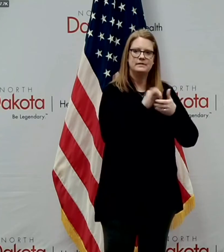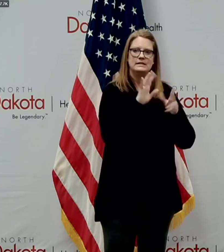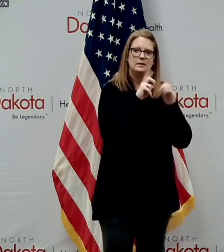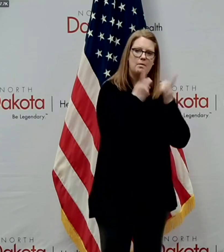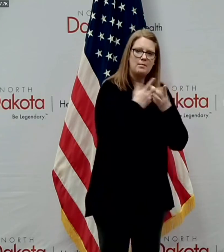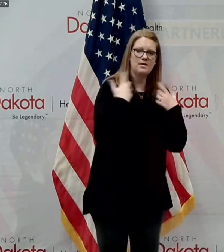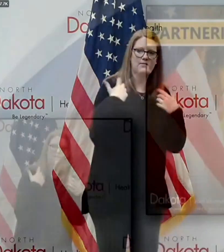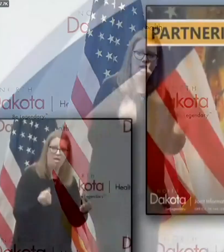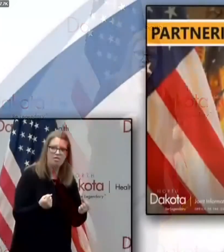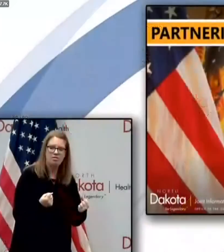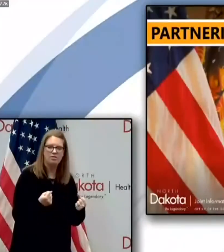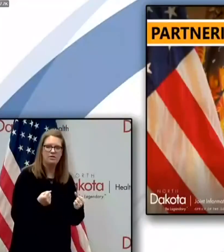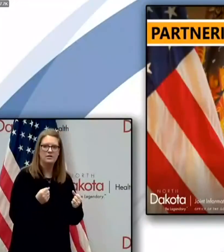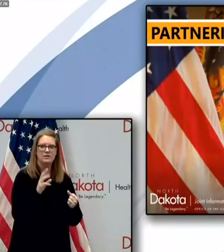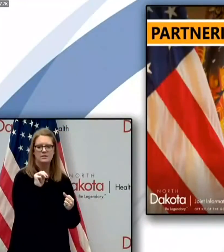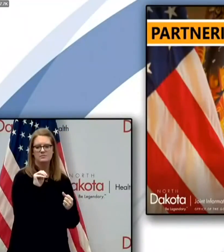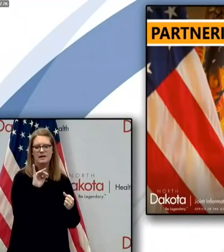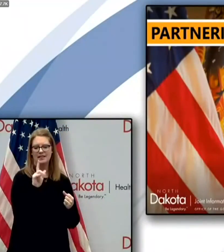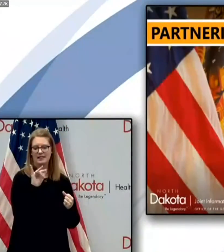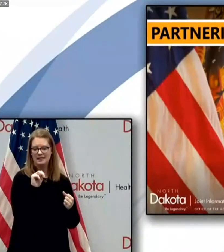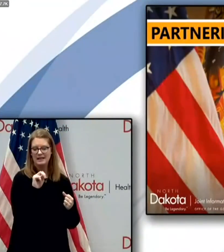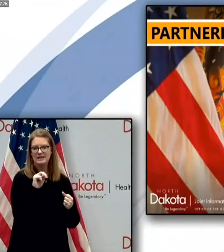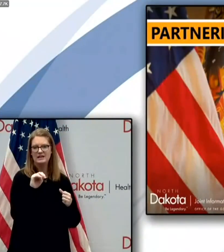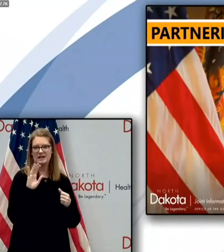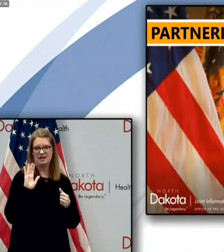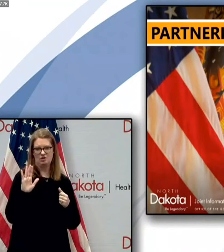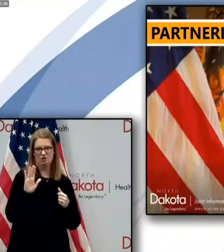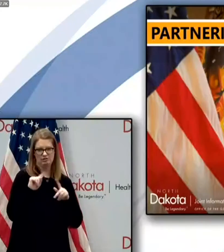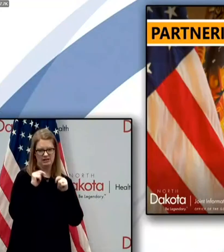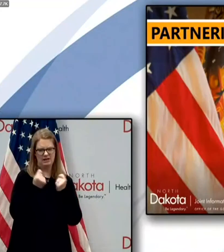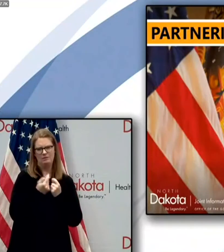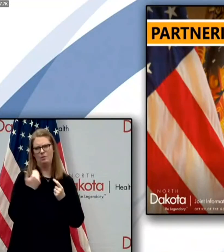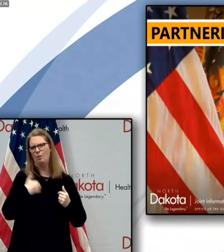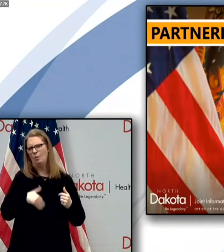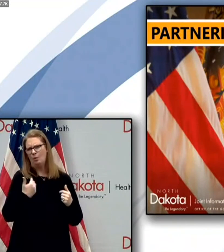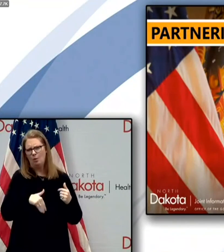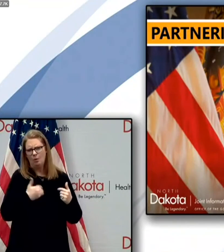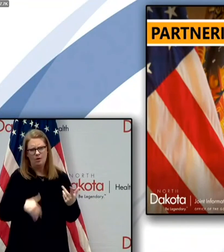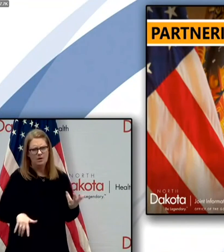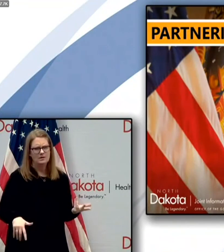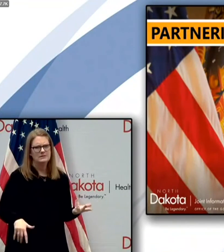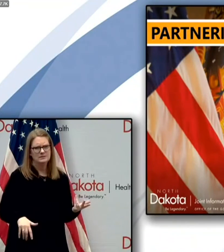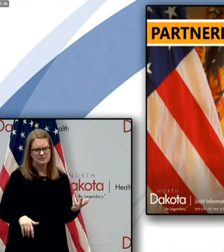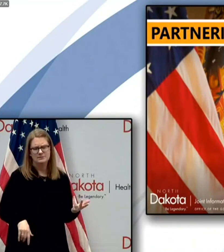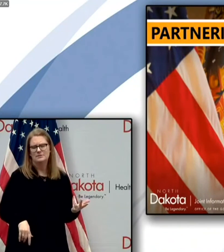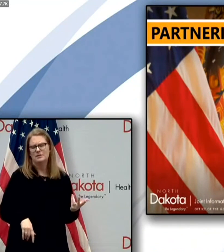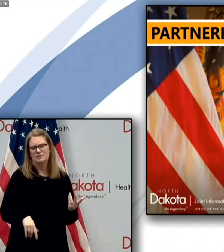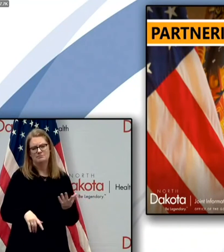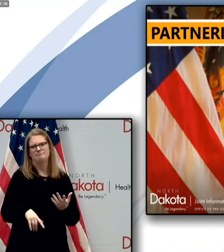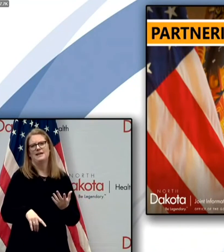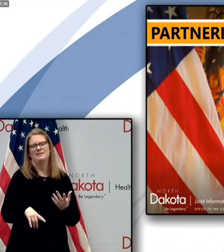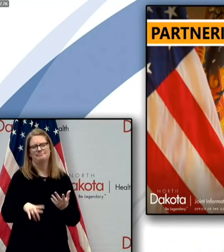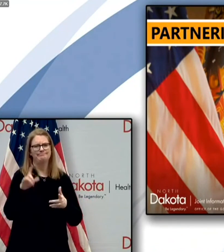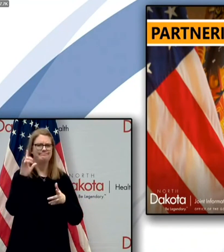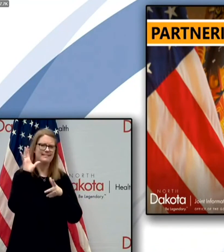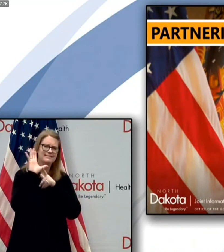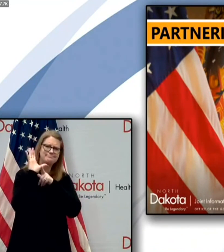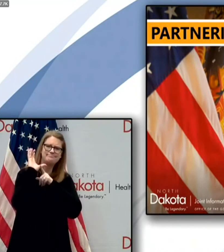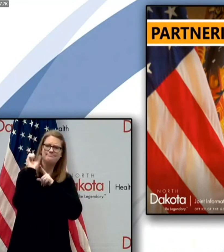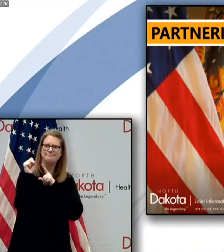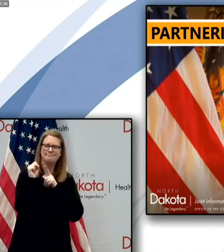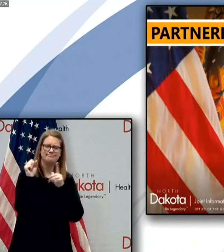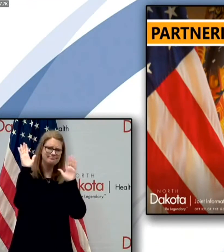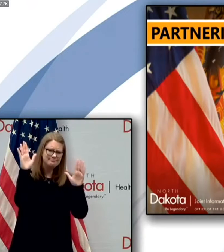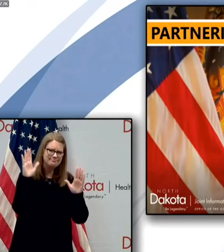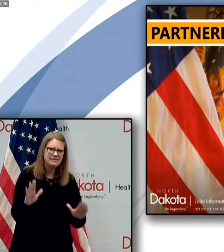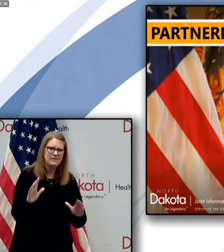Department of Health. Mylene and her team have been so outstanding in the communication that